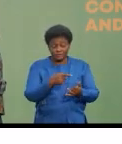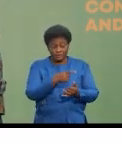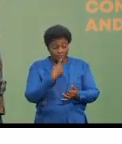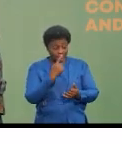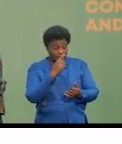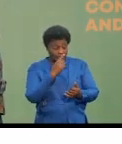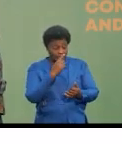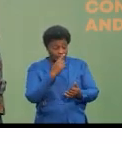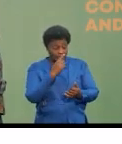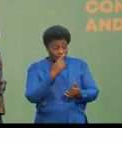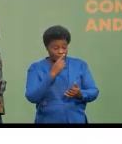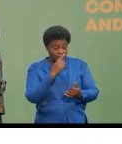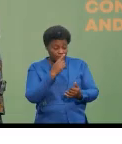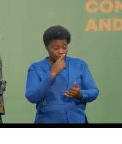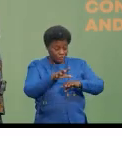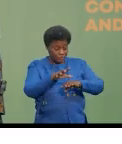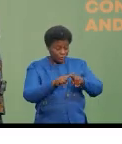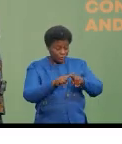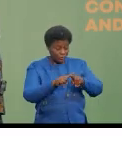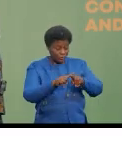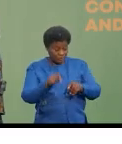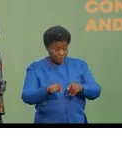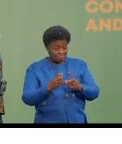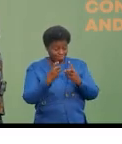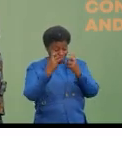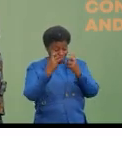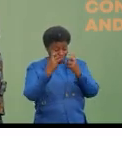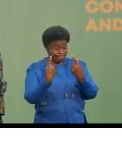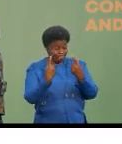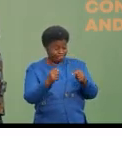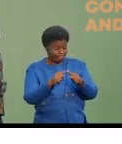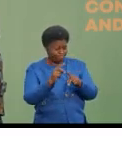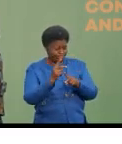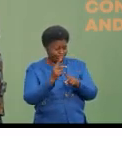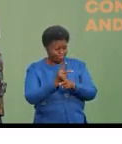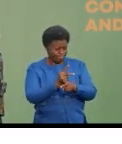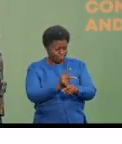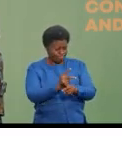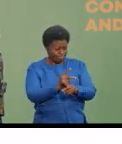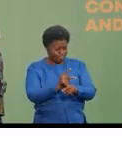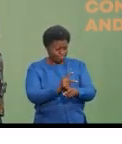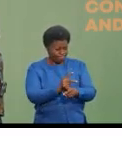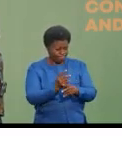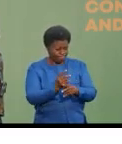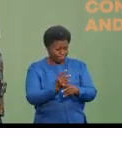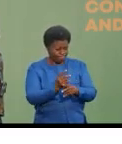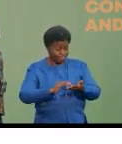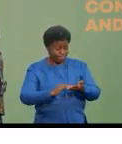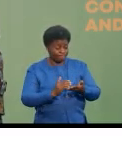phase of the epidemic in which we must intensify our efforts to maintain and accelerate the decline.